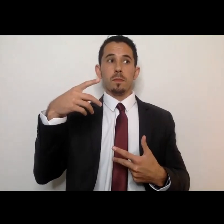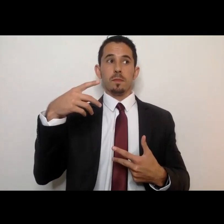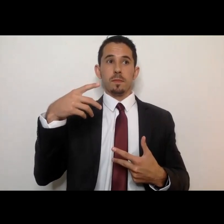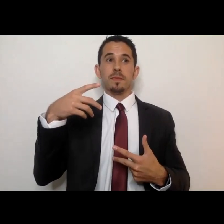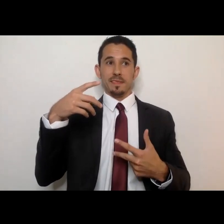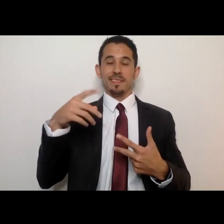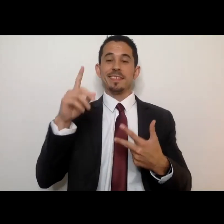632.8 nanometers,